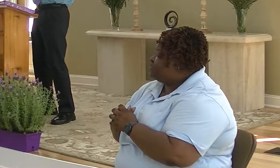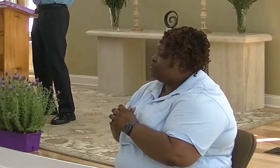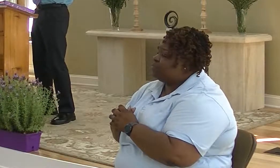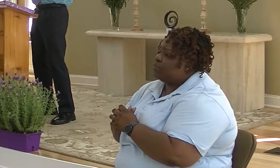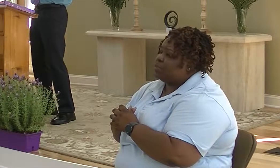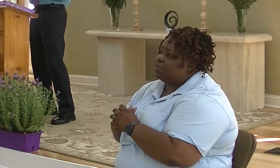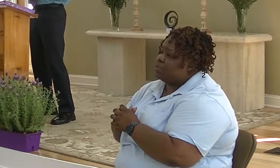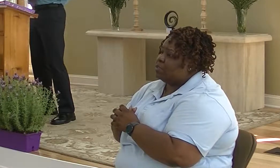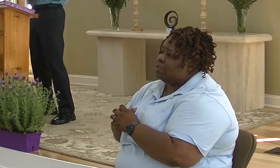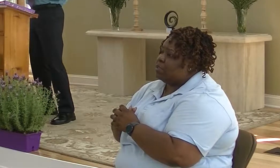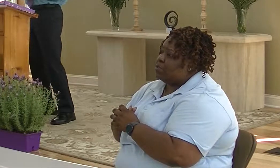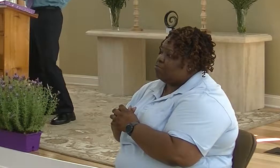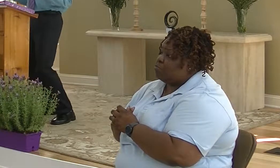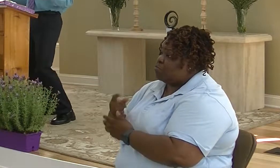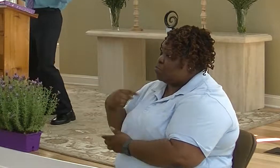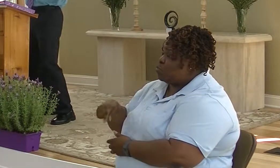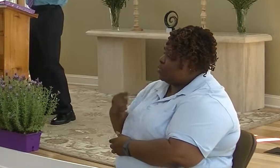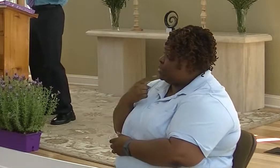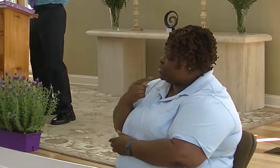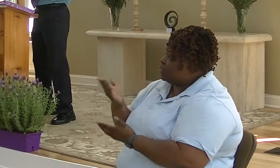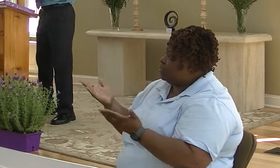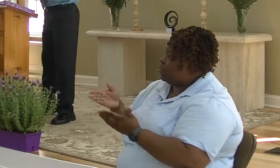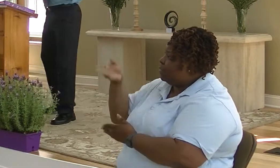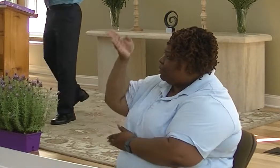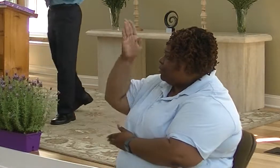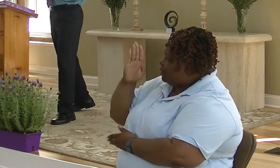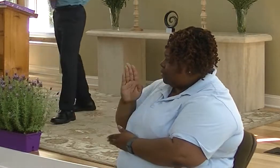We say that God is all there is, correct?